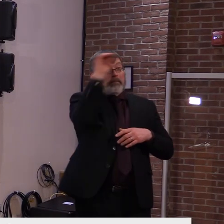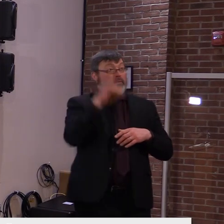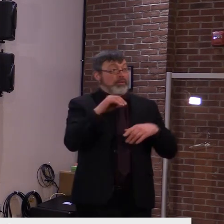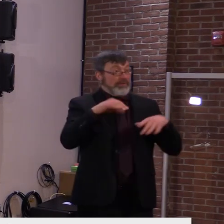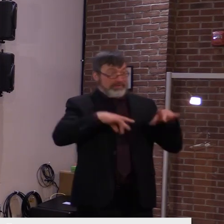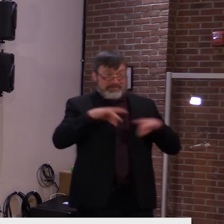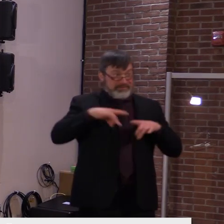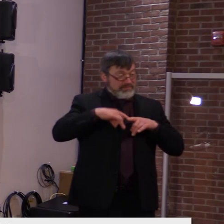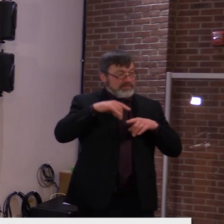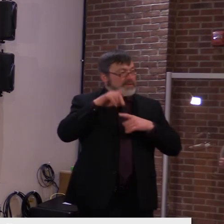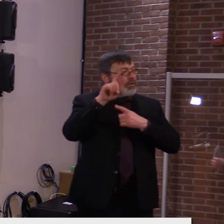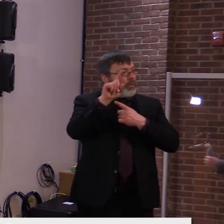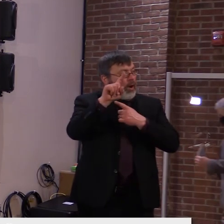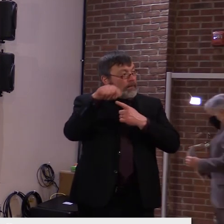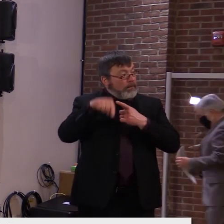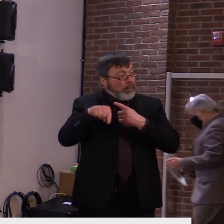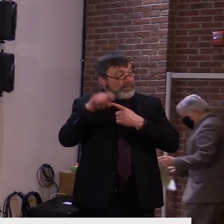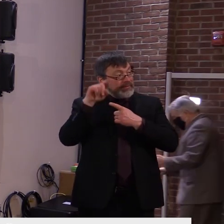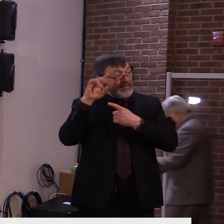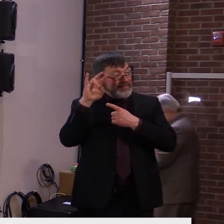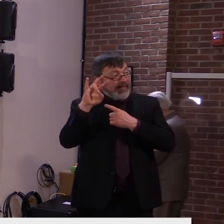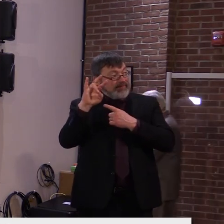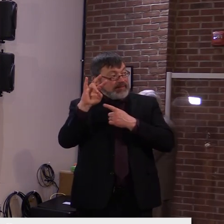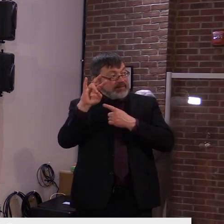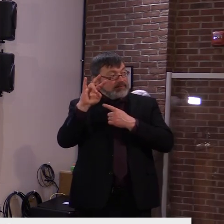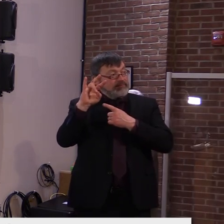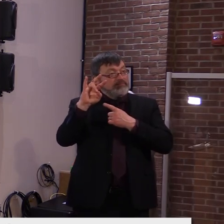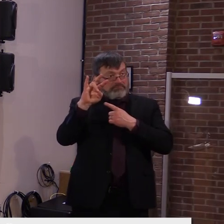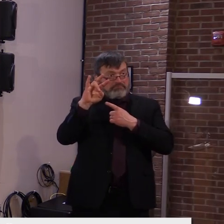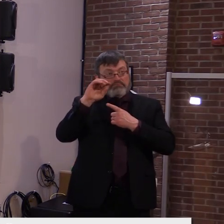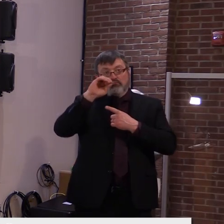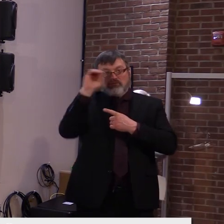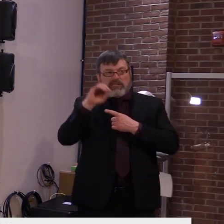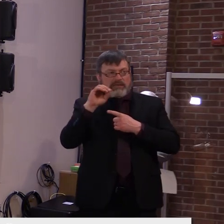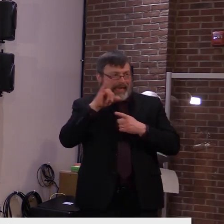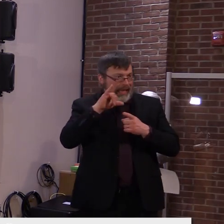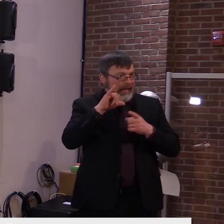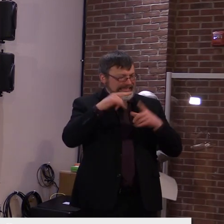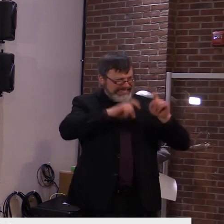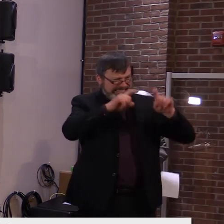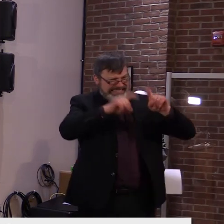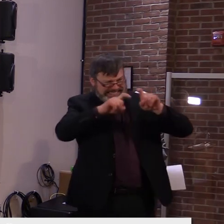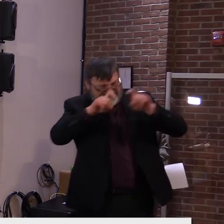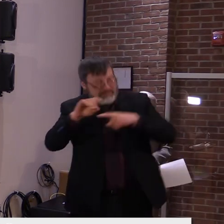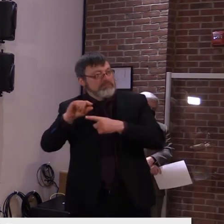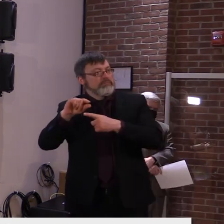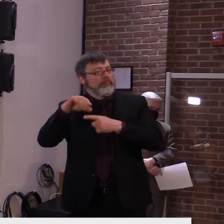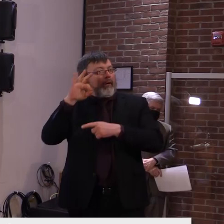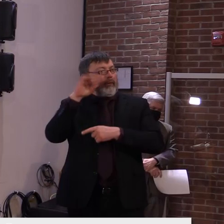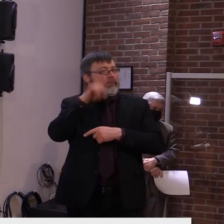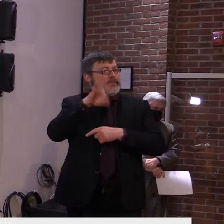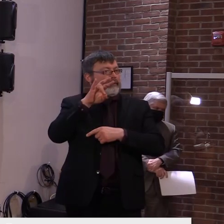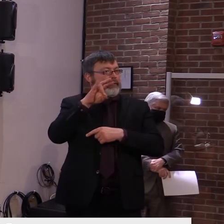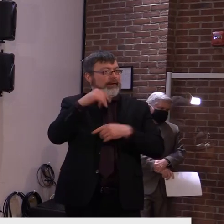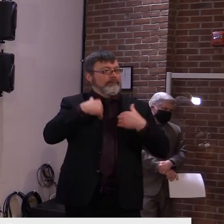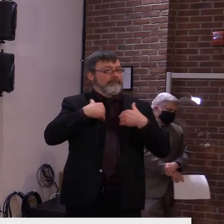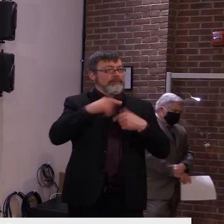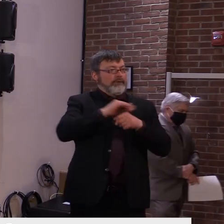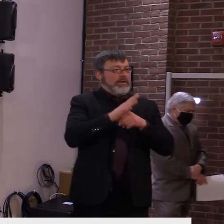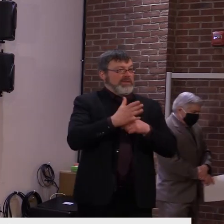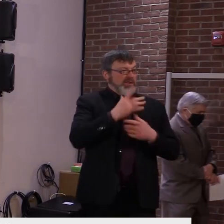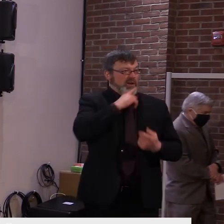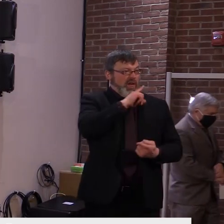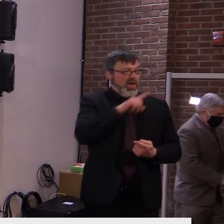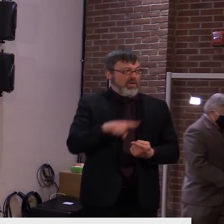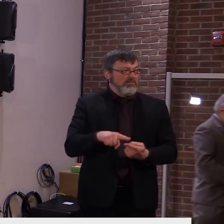number of new cases and to prevent even a single additional death from this virus. Nonetheless, the promising story